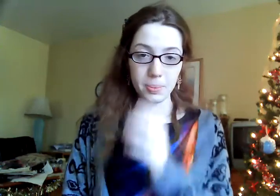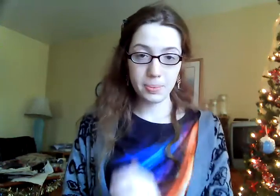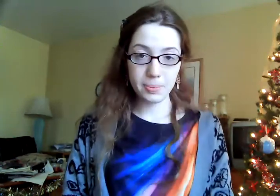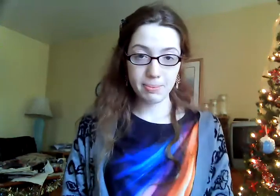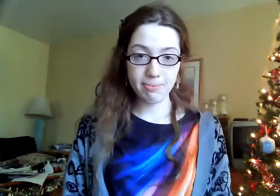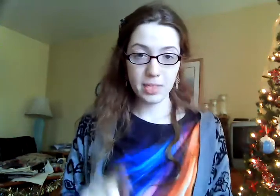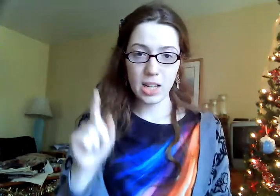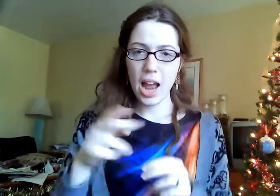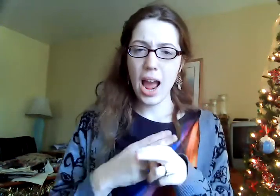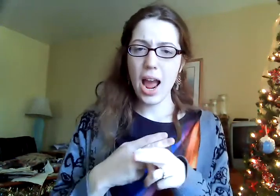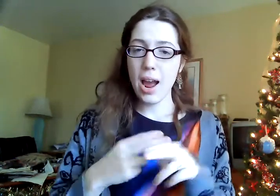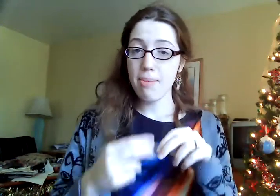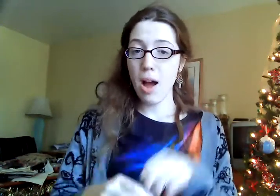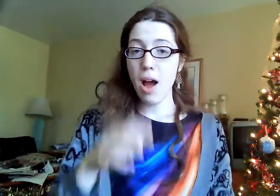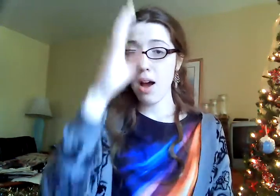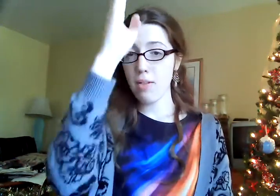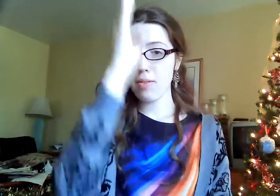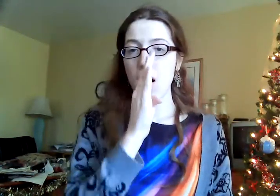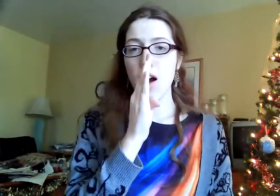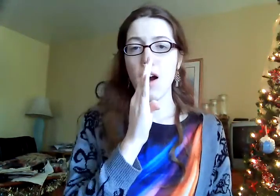As in the name of God,